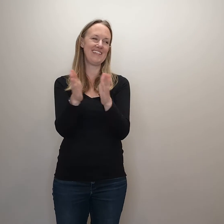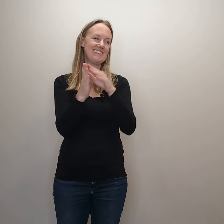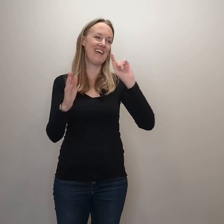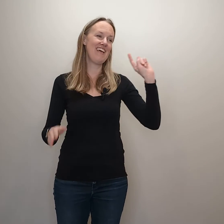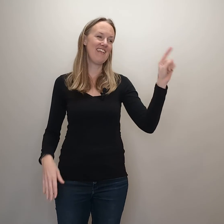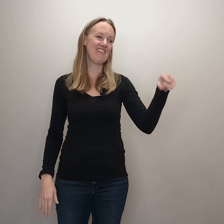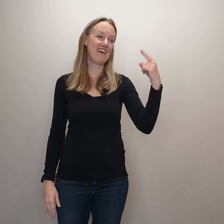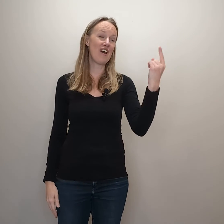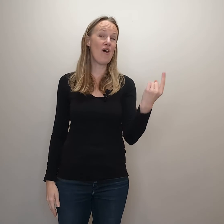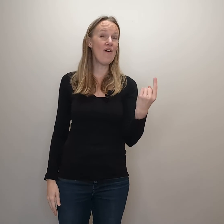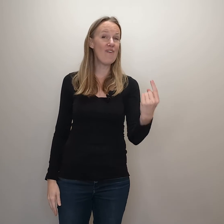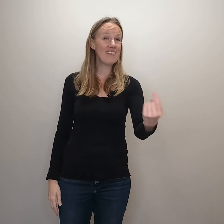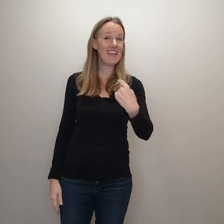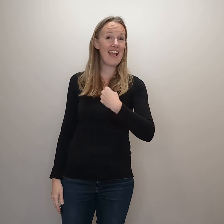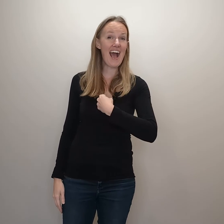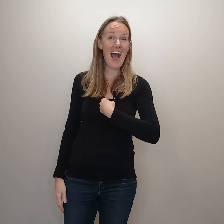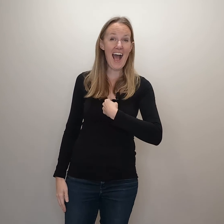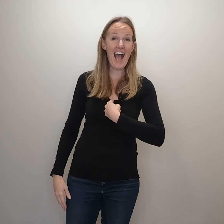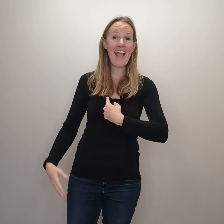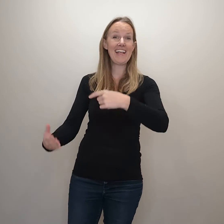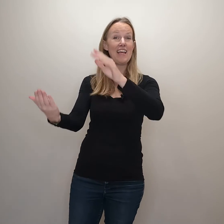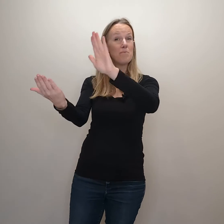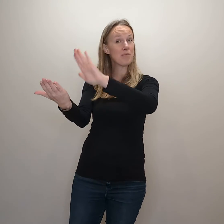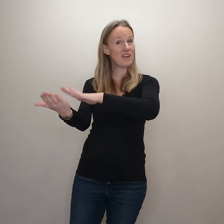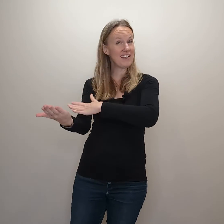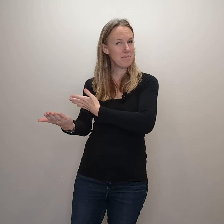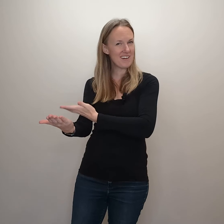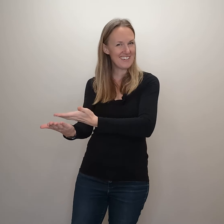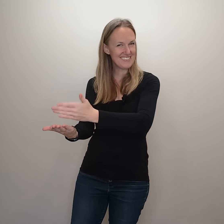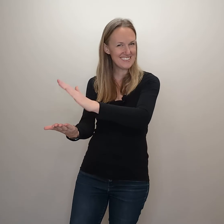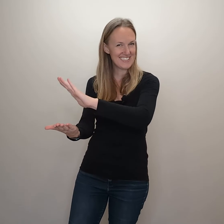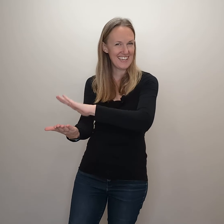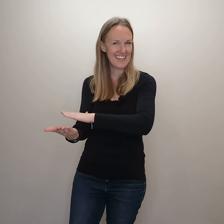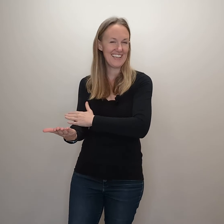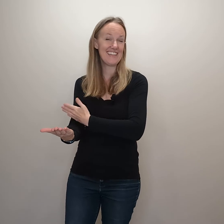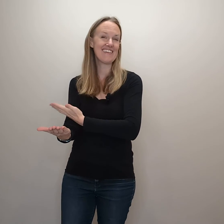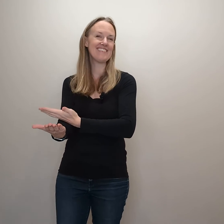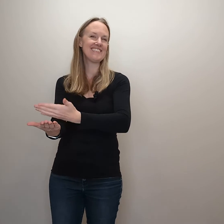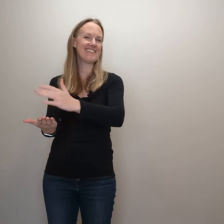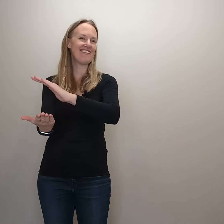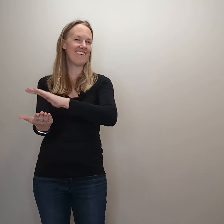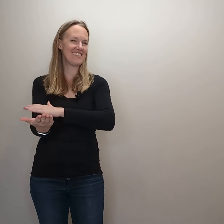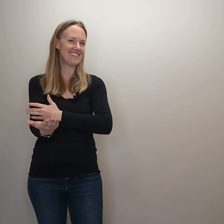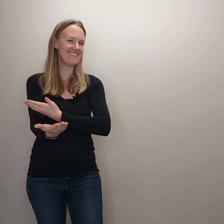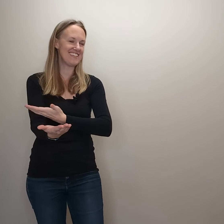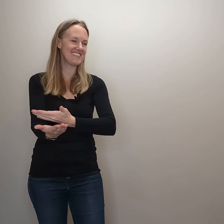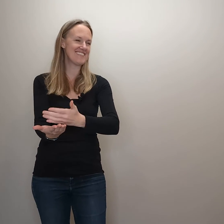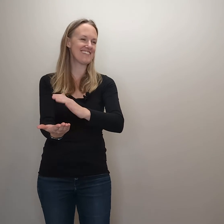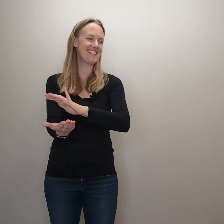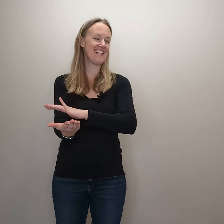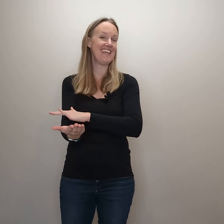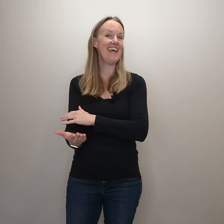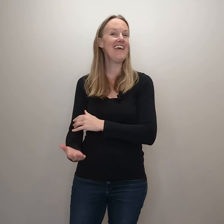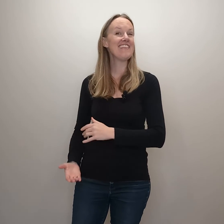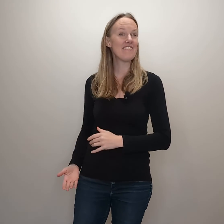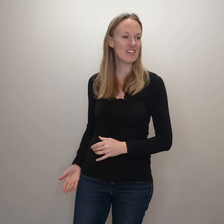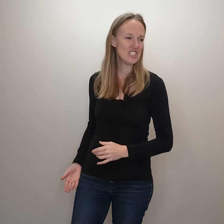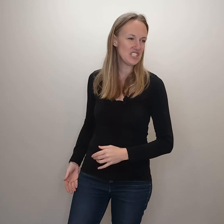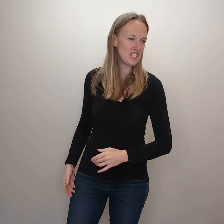praise that only I can bring, but I do sing. And then it goes to the chorus, who else is worthy? Then verse